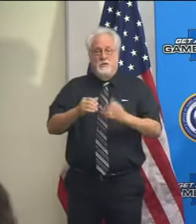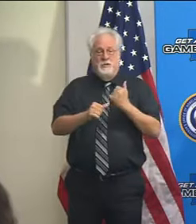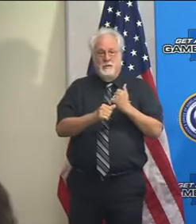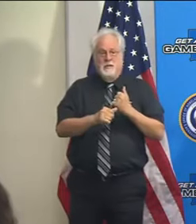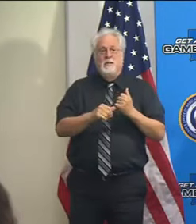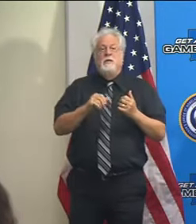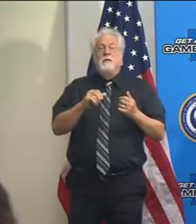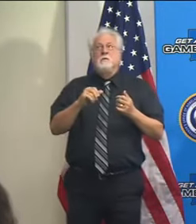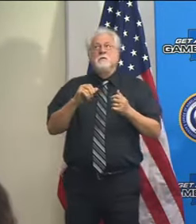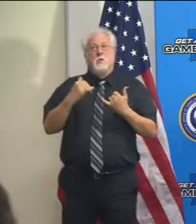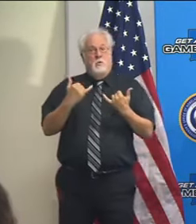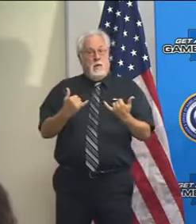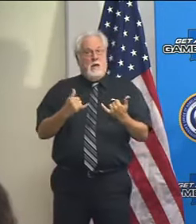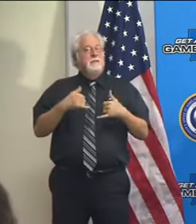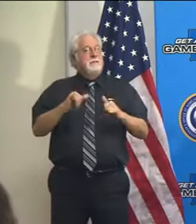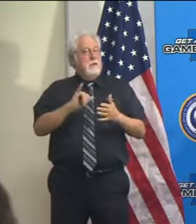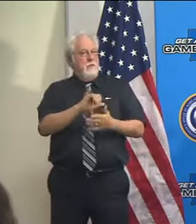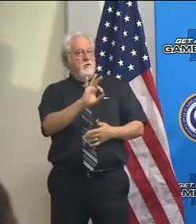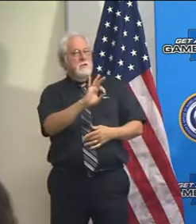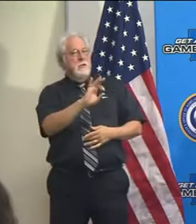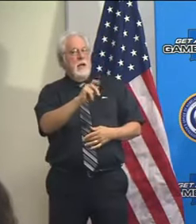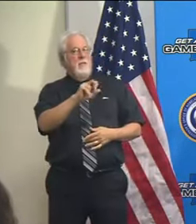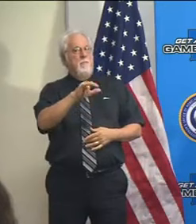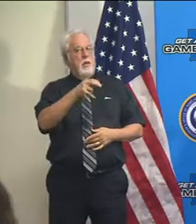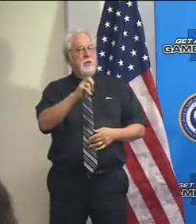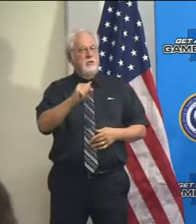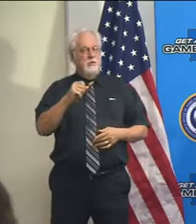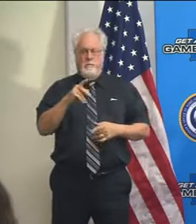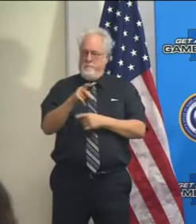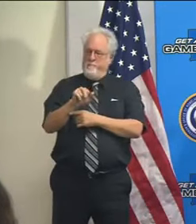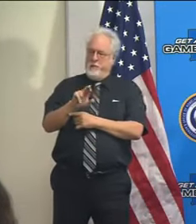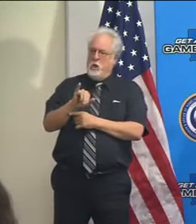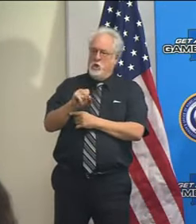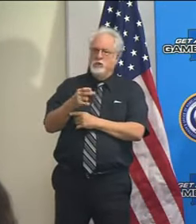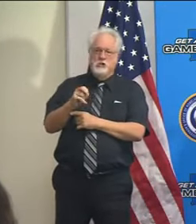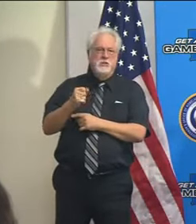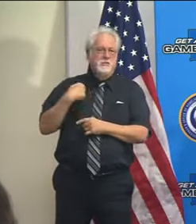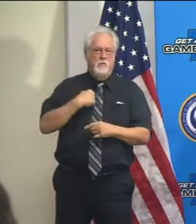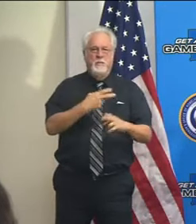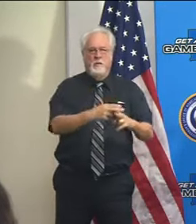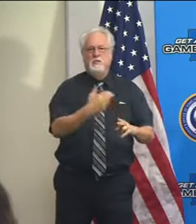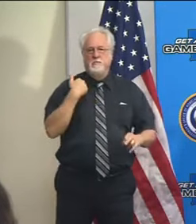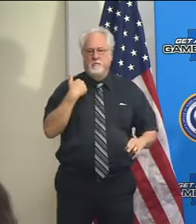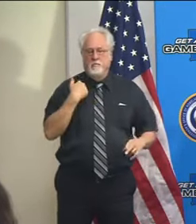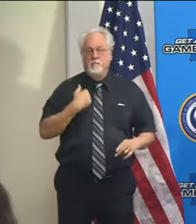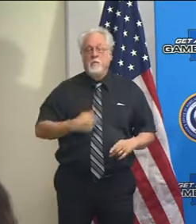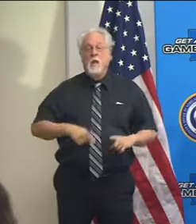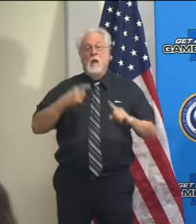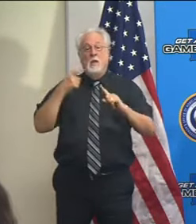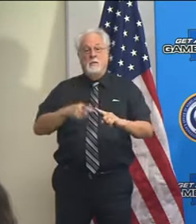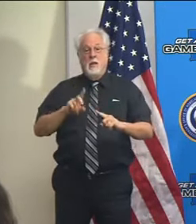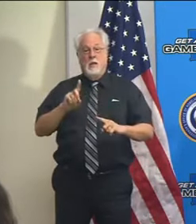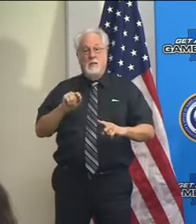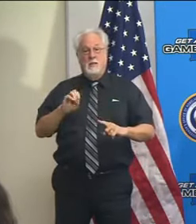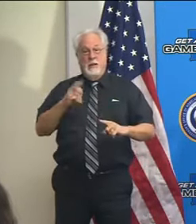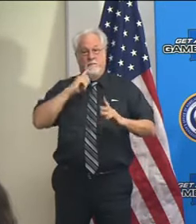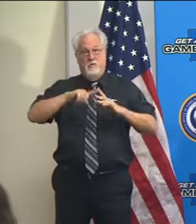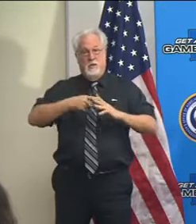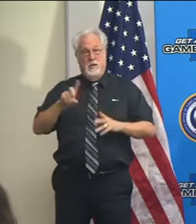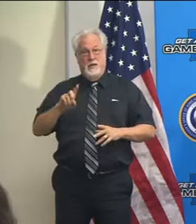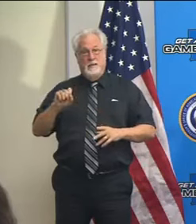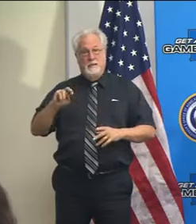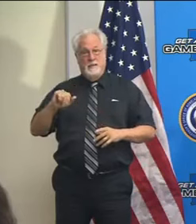those, as of now, it's still those 9 parishes that we mentioned earlier. The targeted date for starting